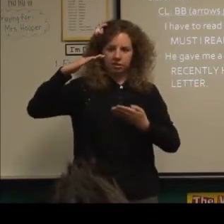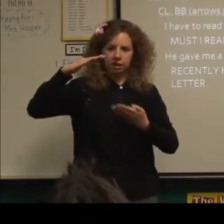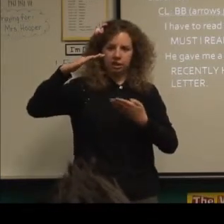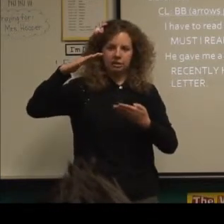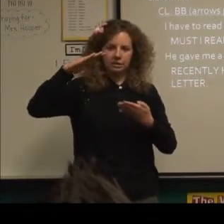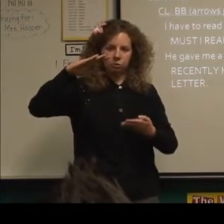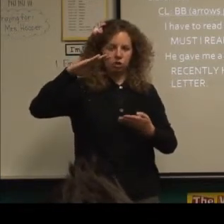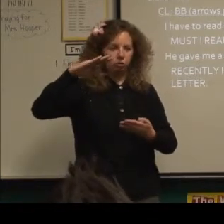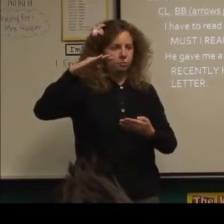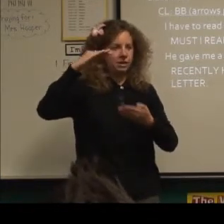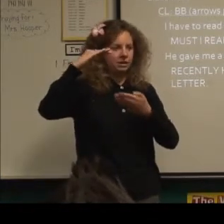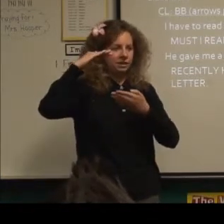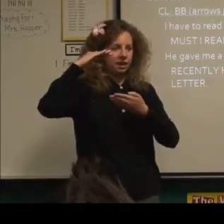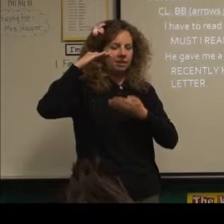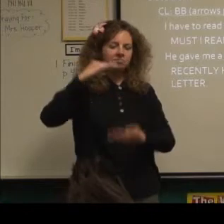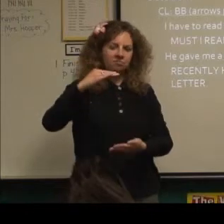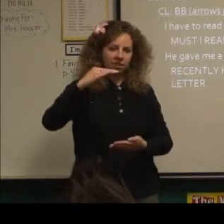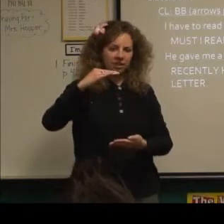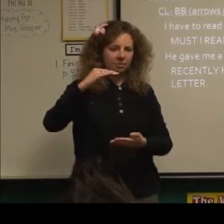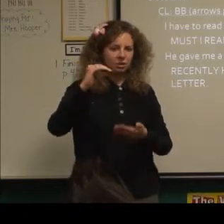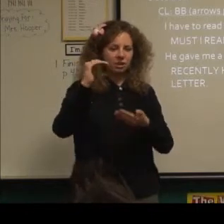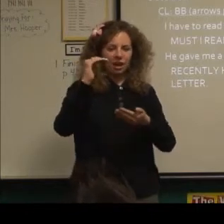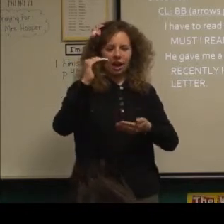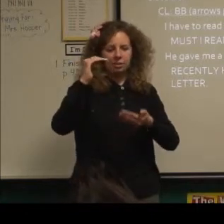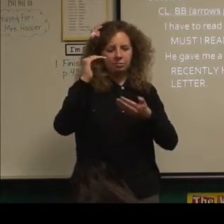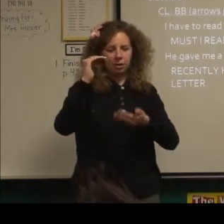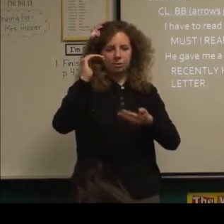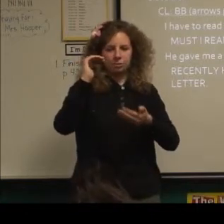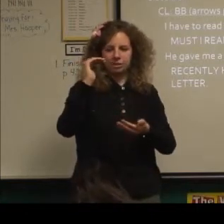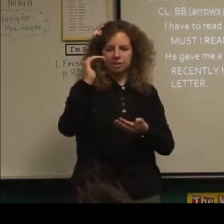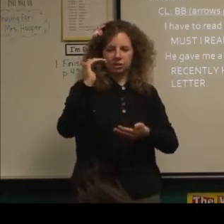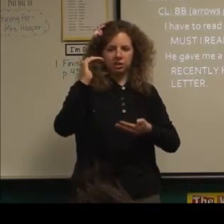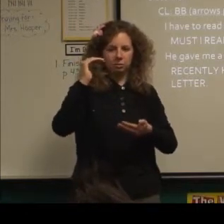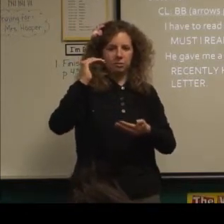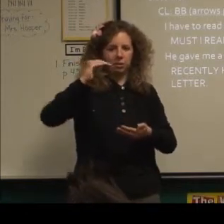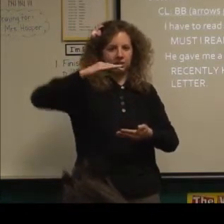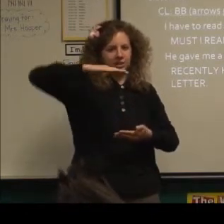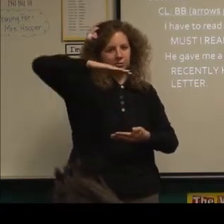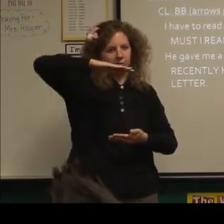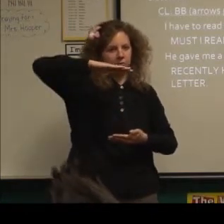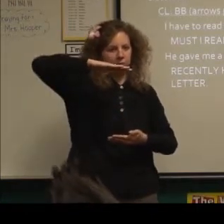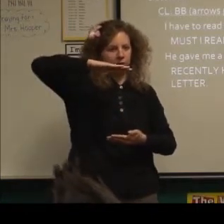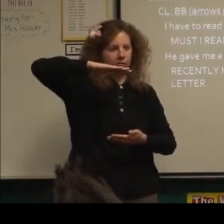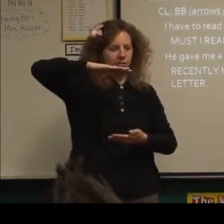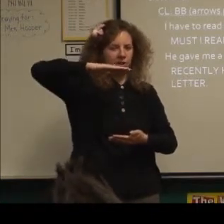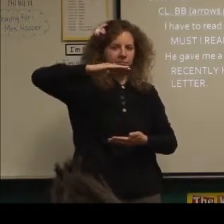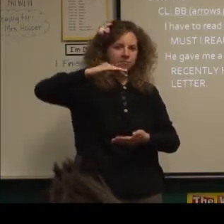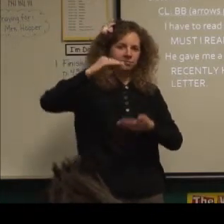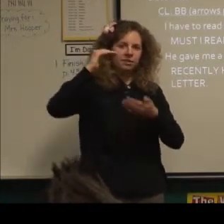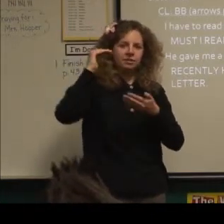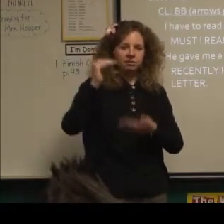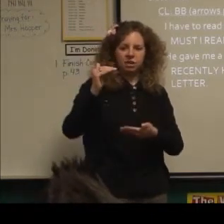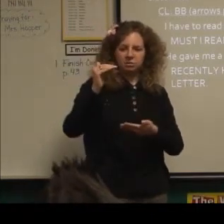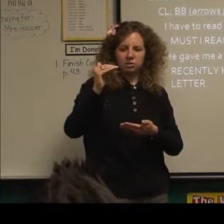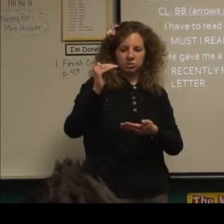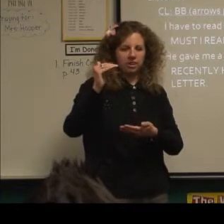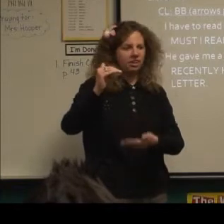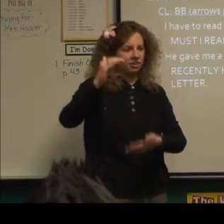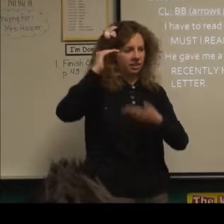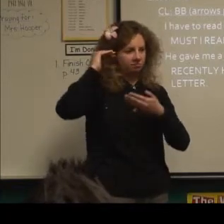like similar to a B, like that much. I would probably turn it a little bit more because I don't want to hold my arm up here. So I would just do it here like